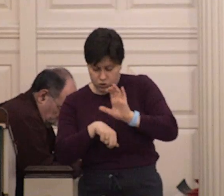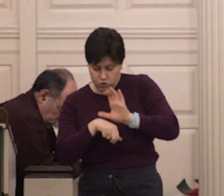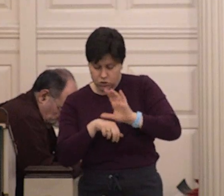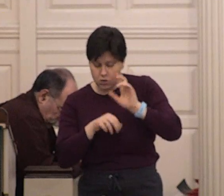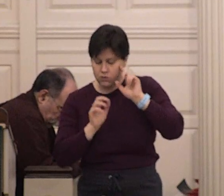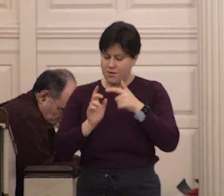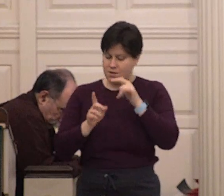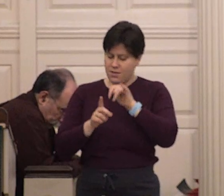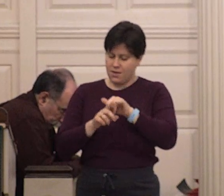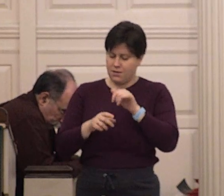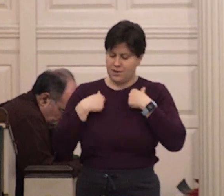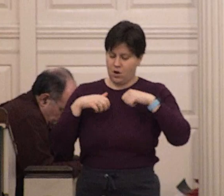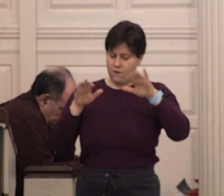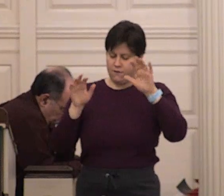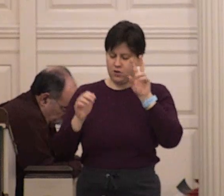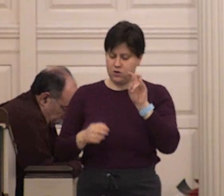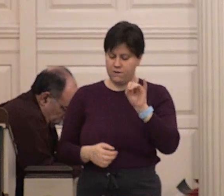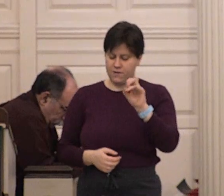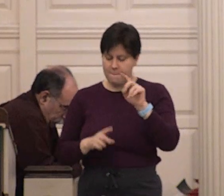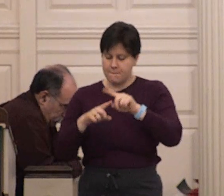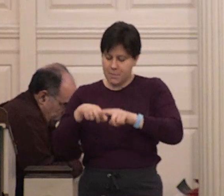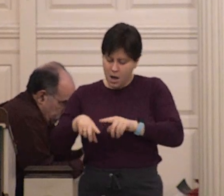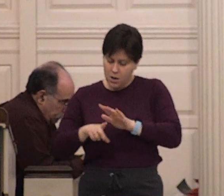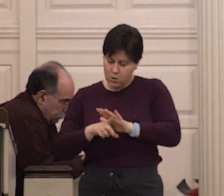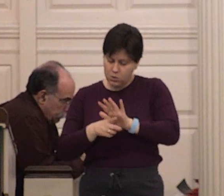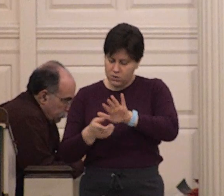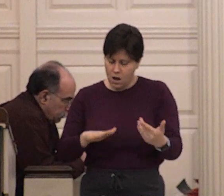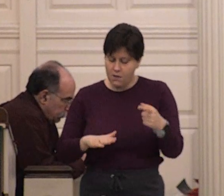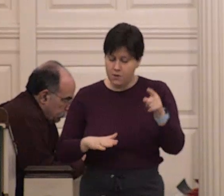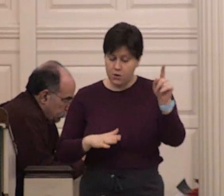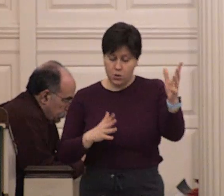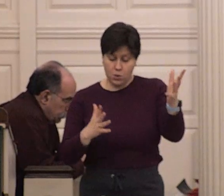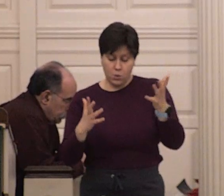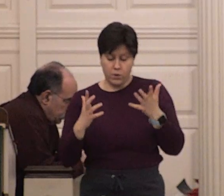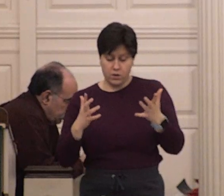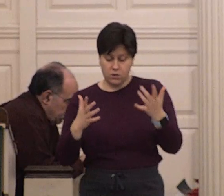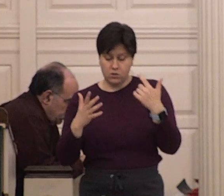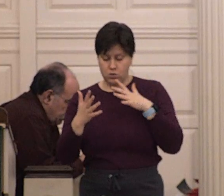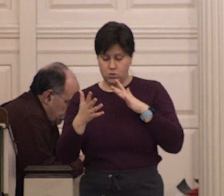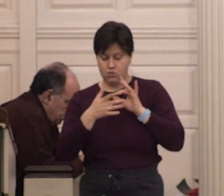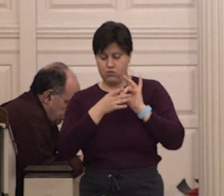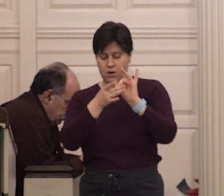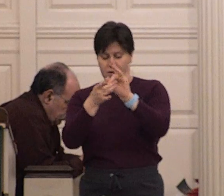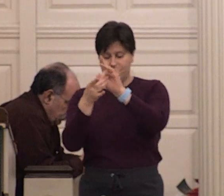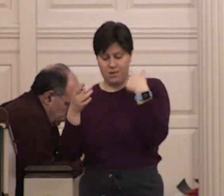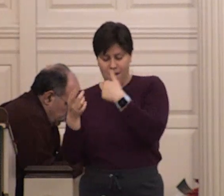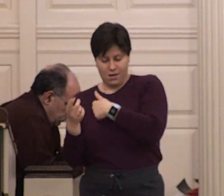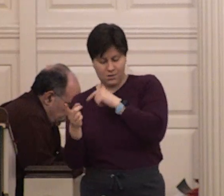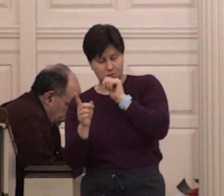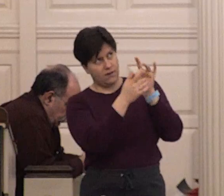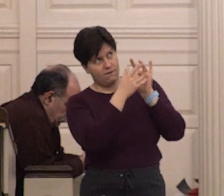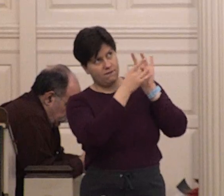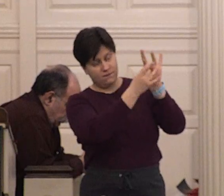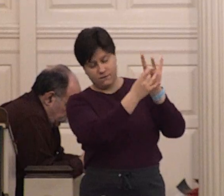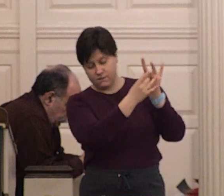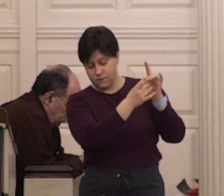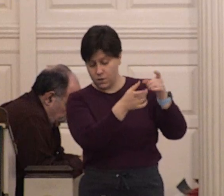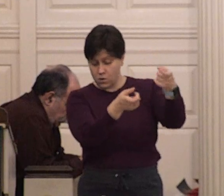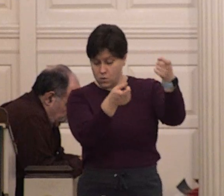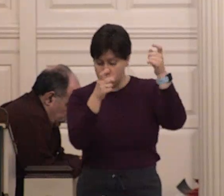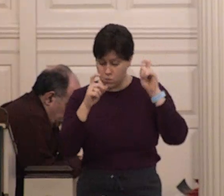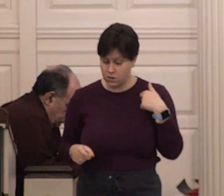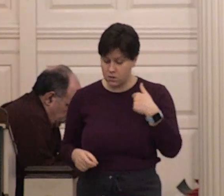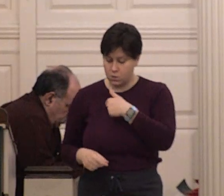sacrificial victim, by whose death you willed to reconcile us to yourself, grant that we, who